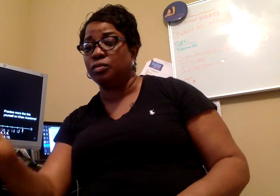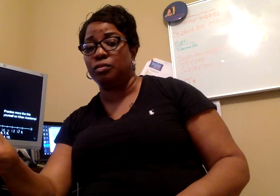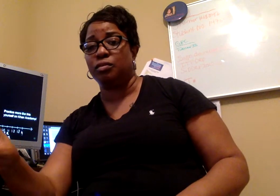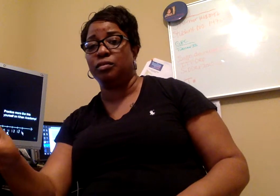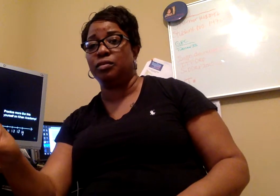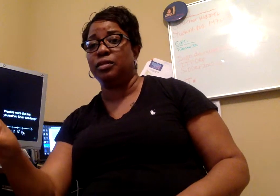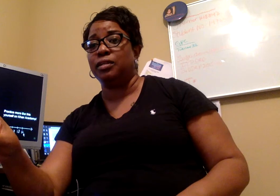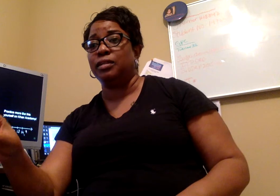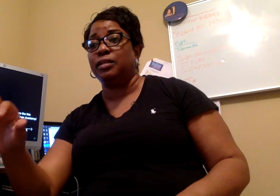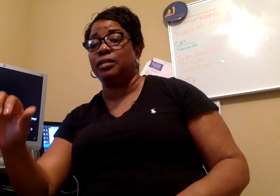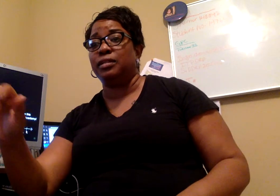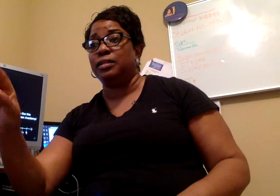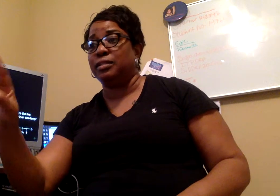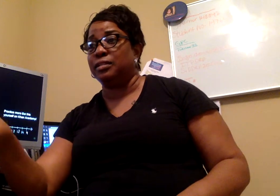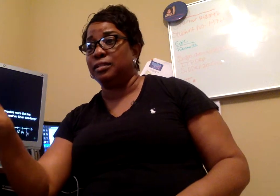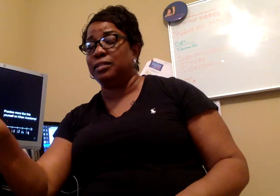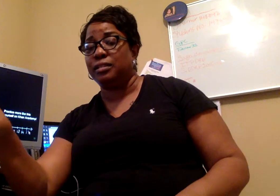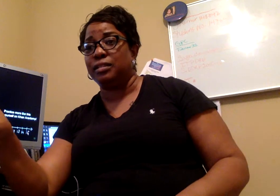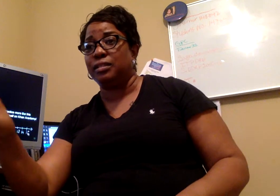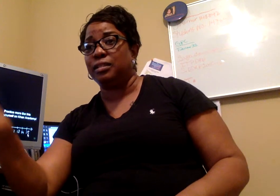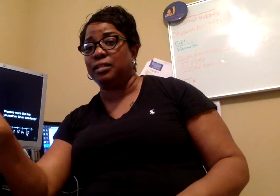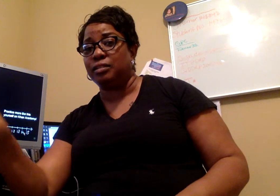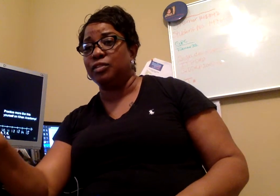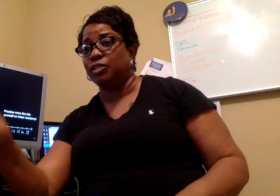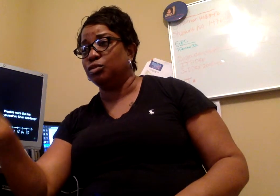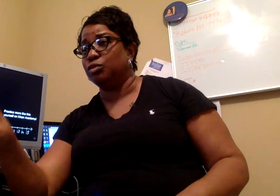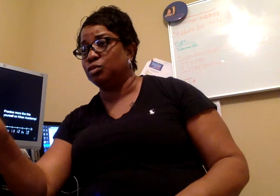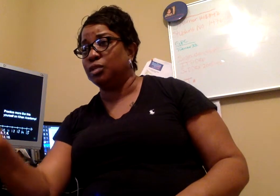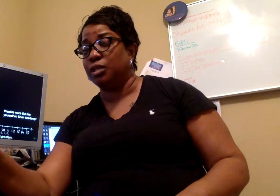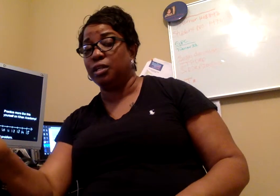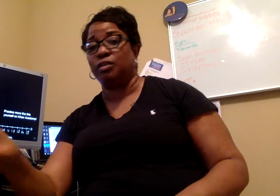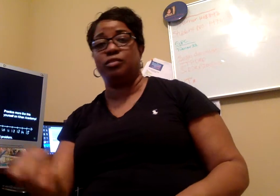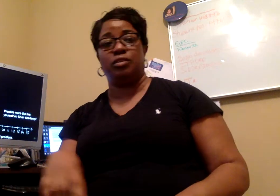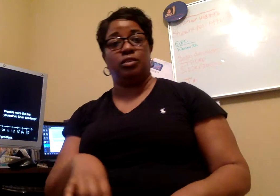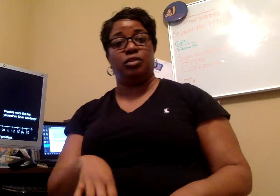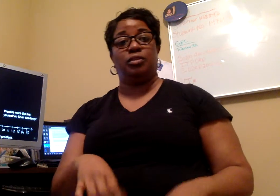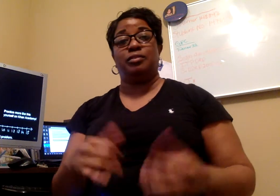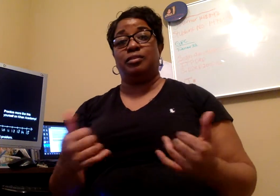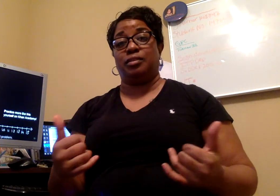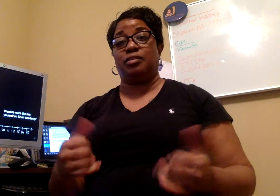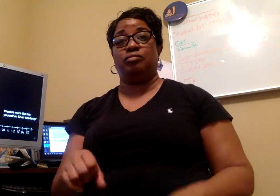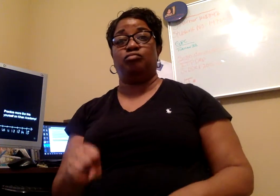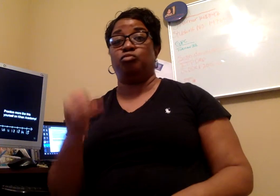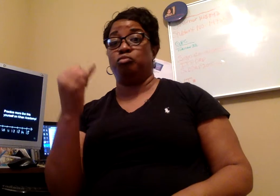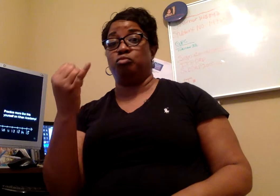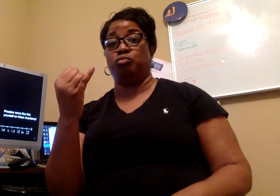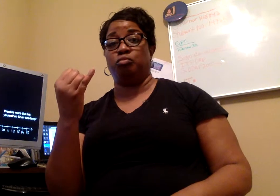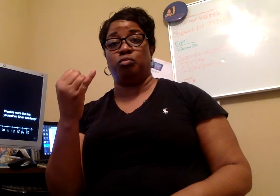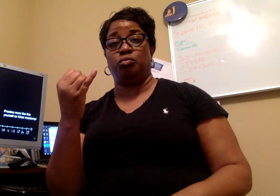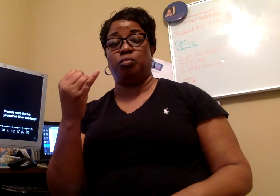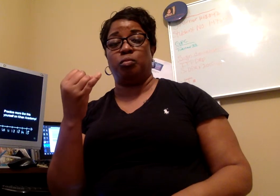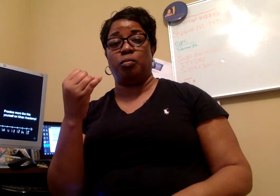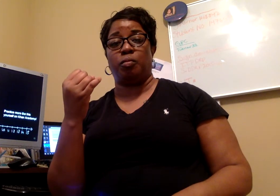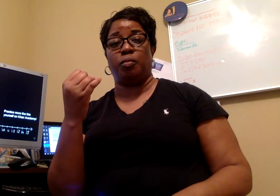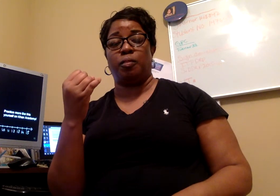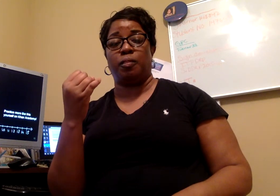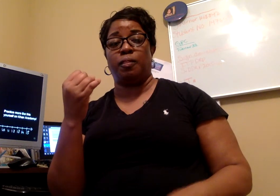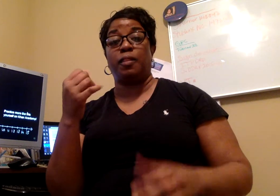13, 14, 15. So let's do a hard problem. What